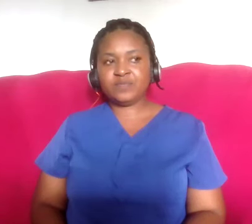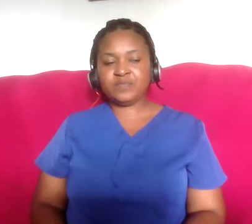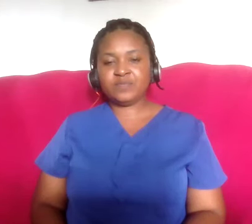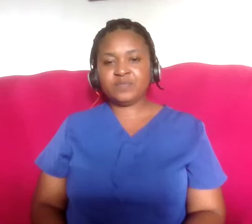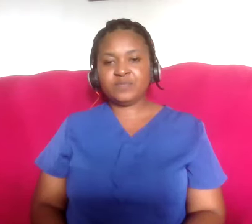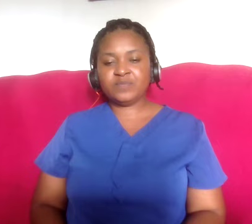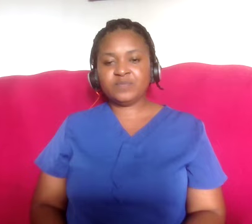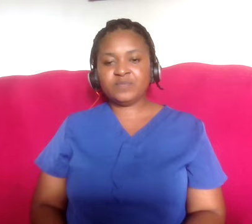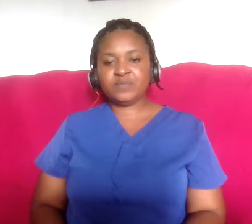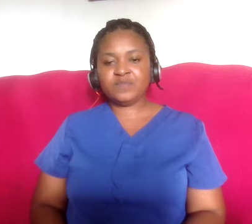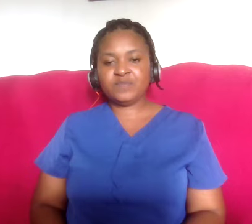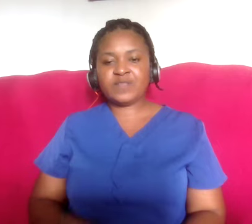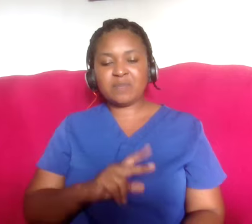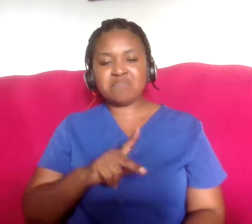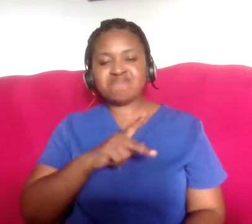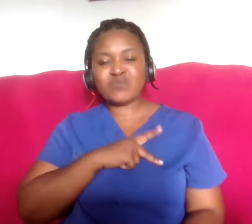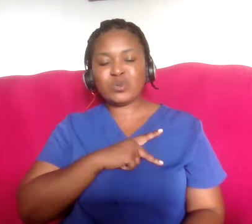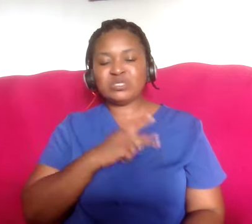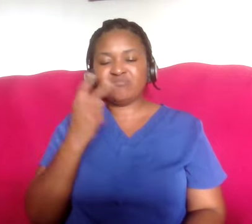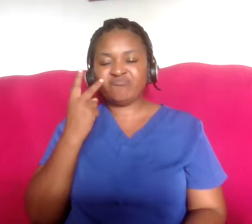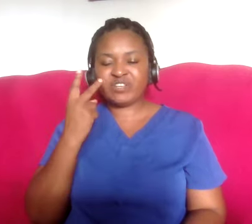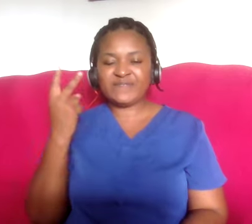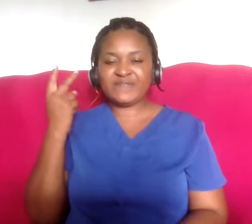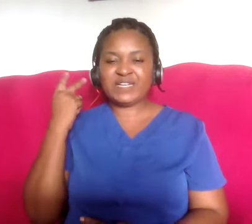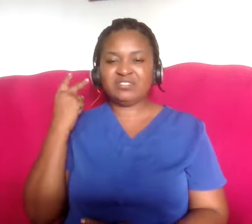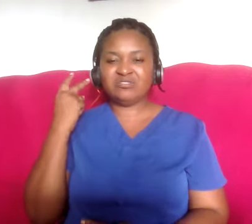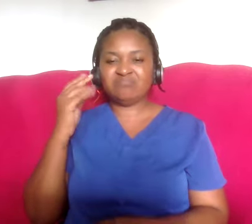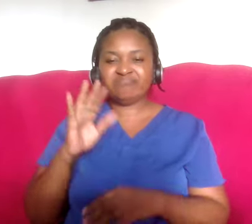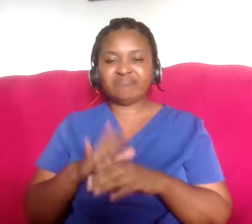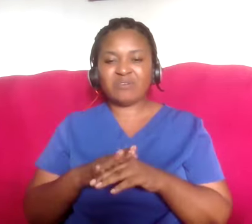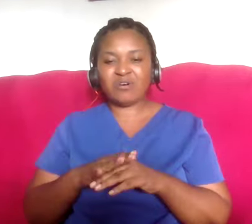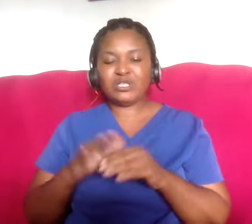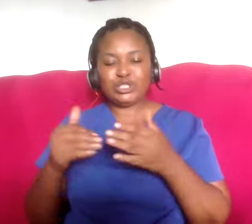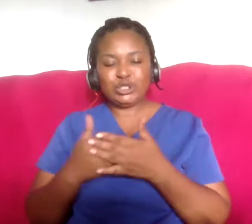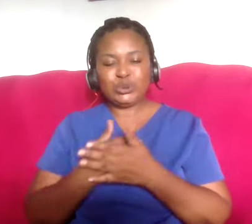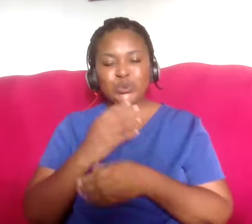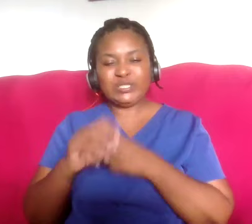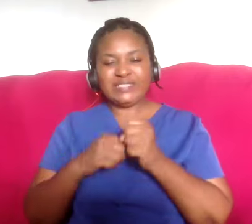personal reflection on New Year's Eve in Jamaica.